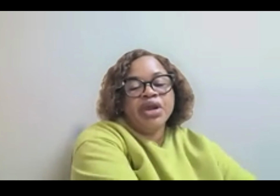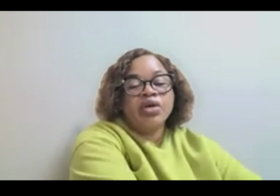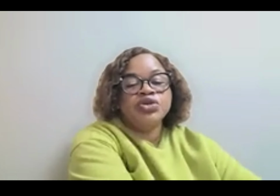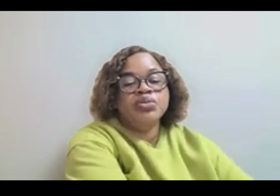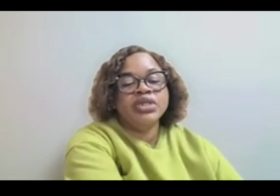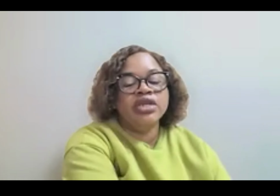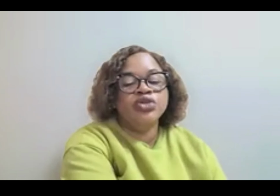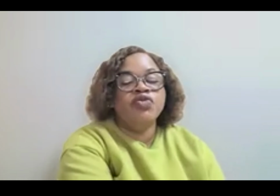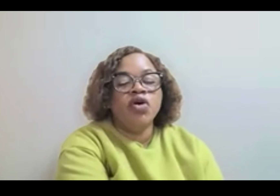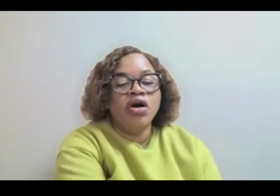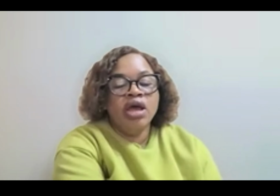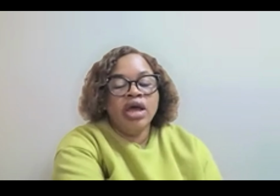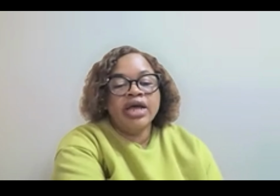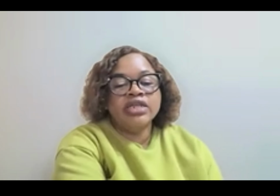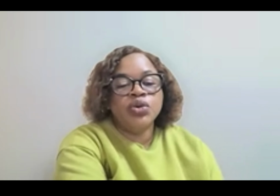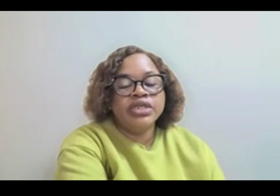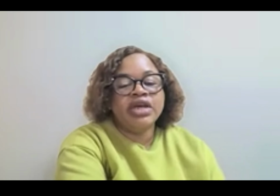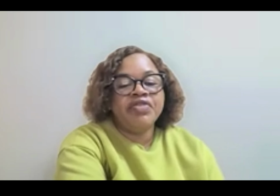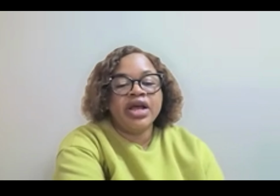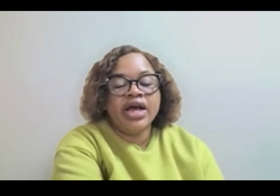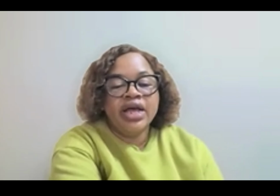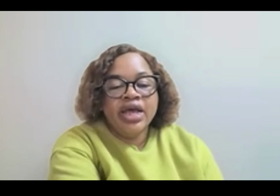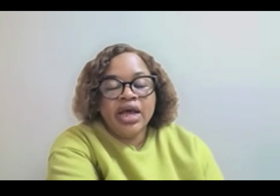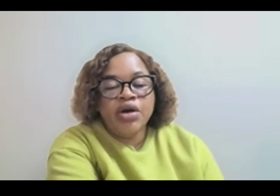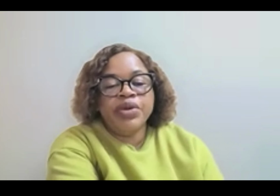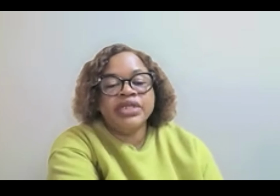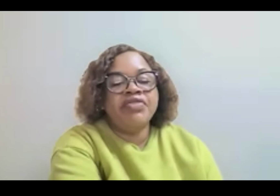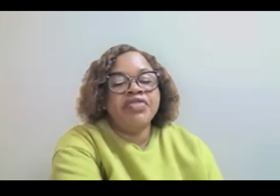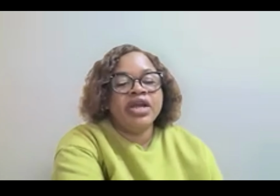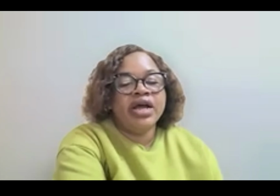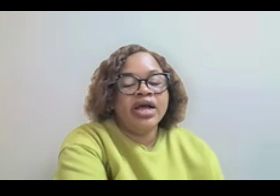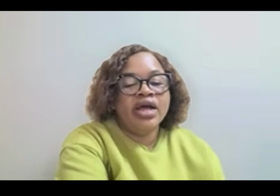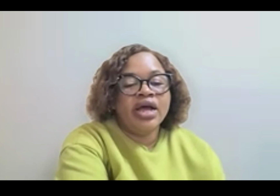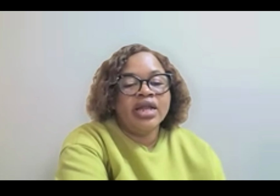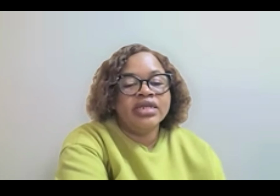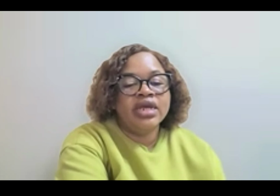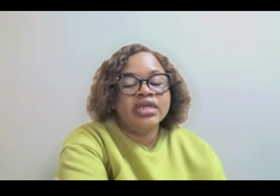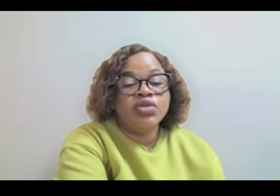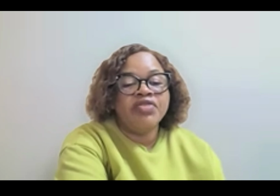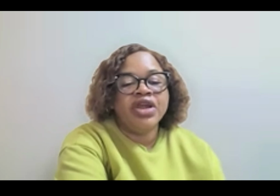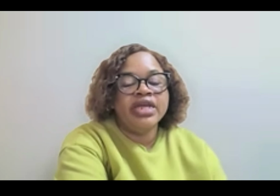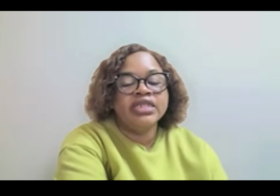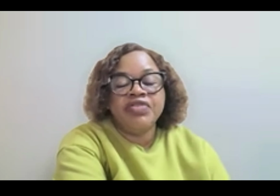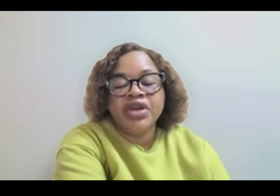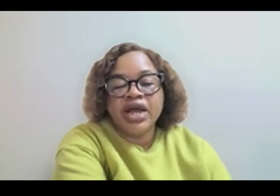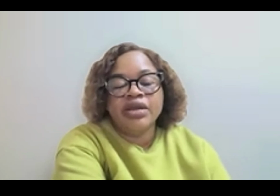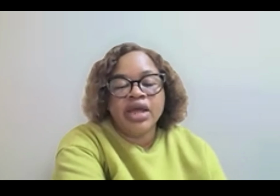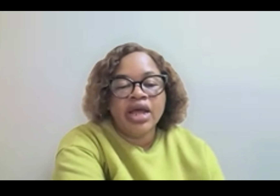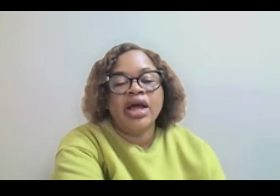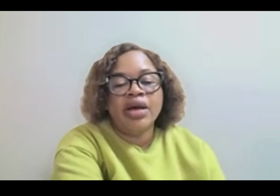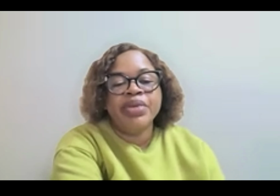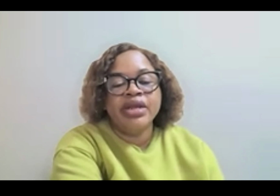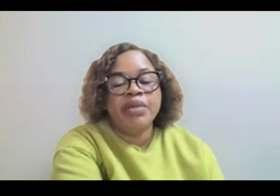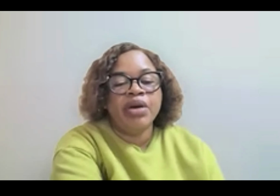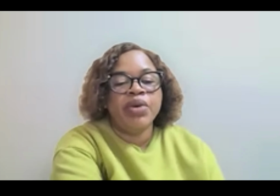rooms into 4. So East Africa, West Africa, and South Africa. East Africa had a big number where